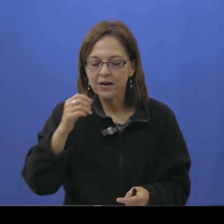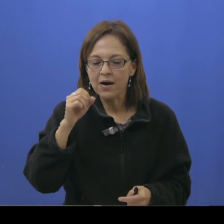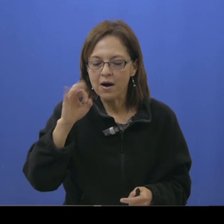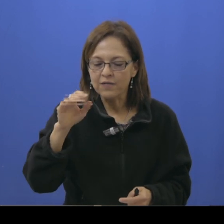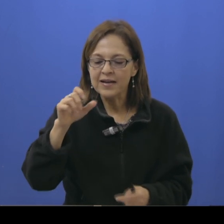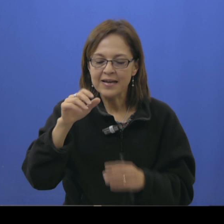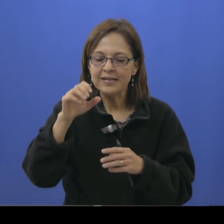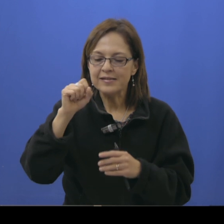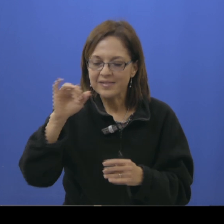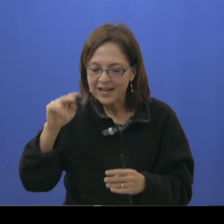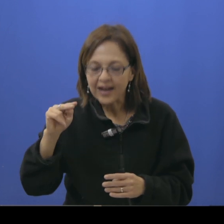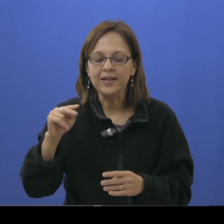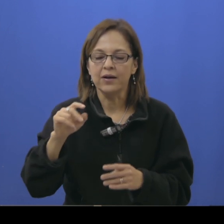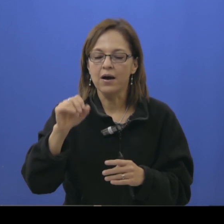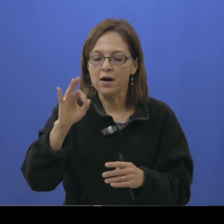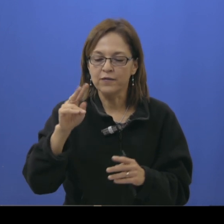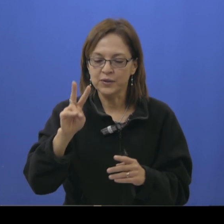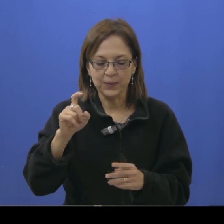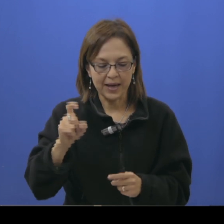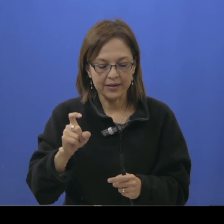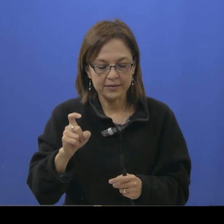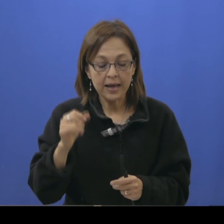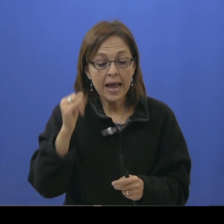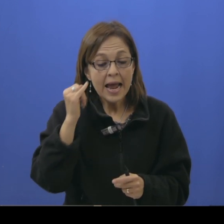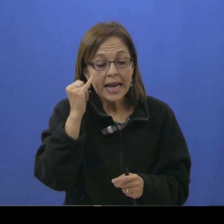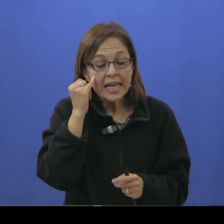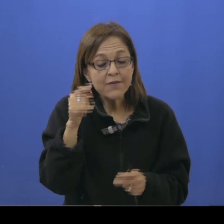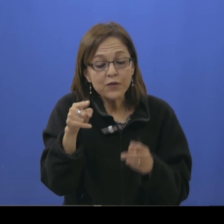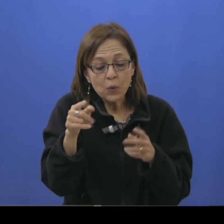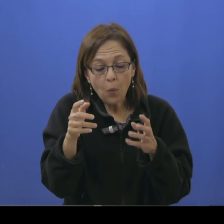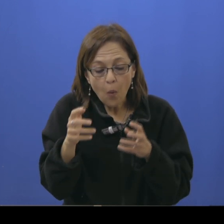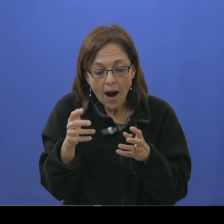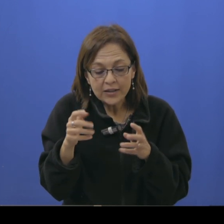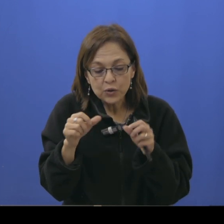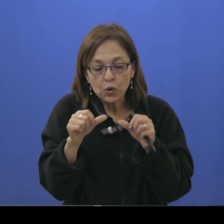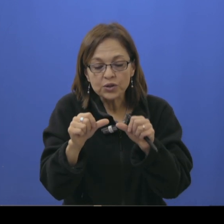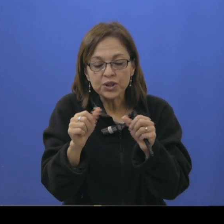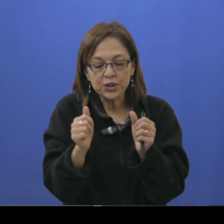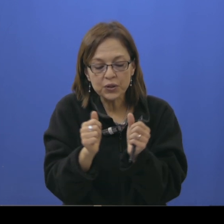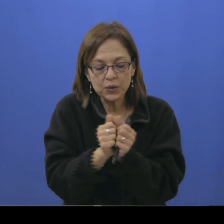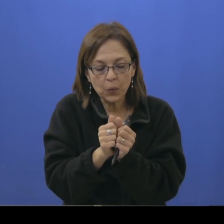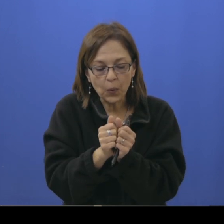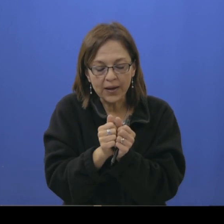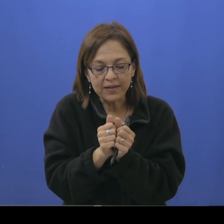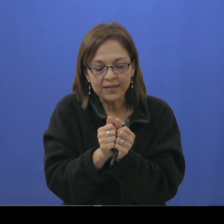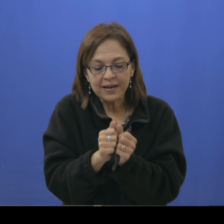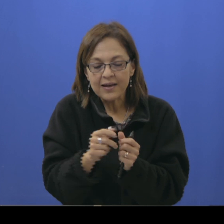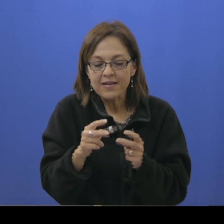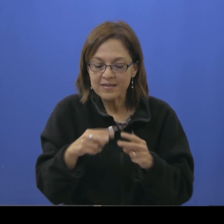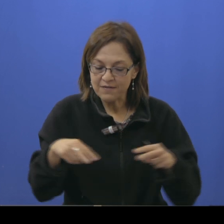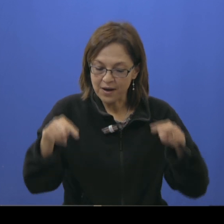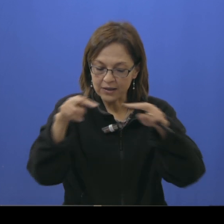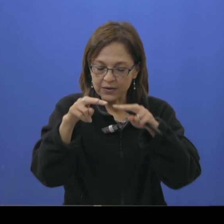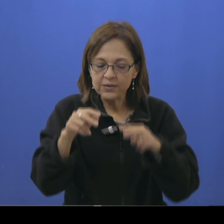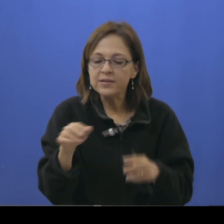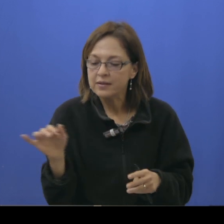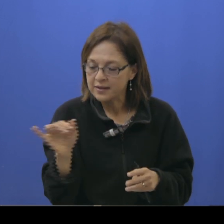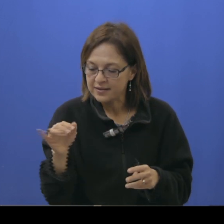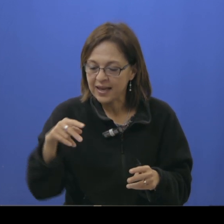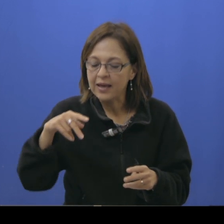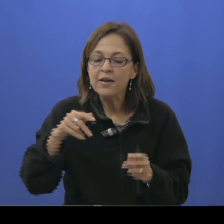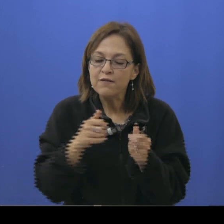cycle of sine of 2x. If you want to continue with the